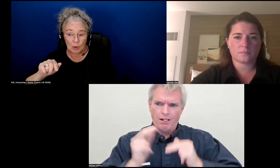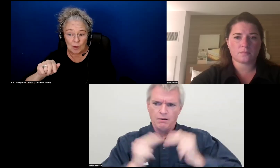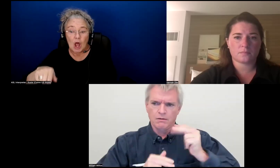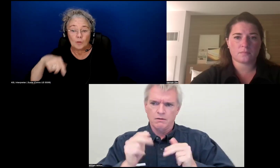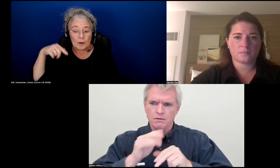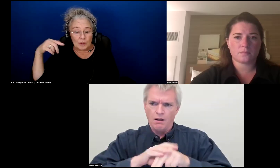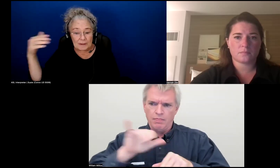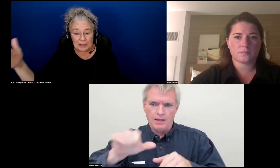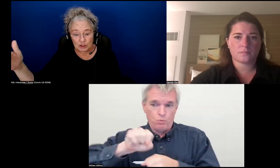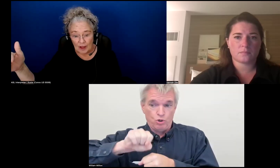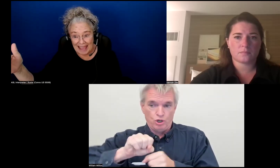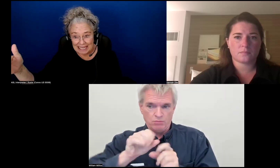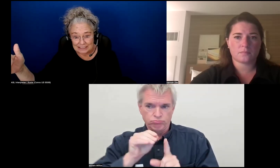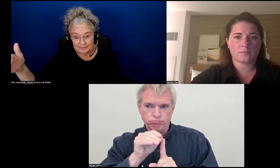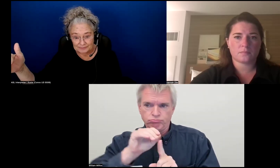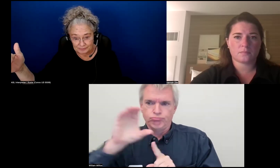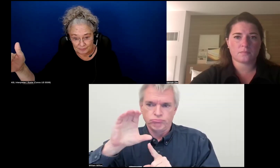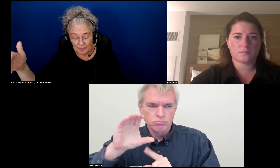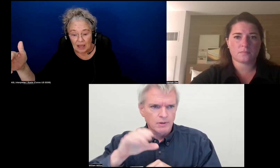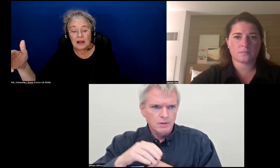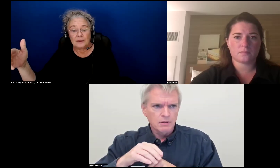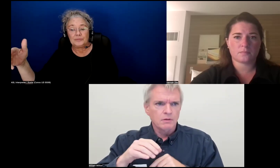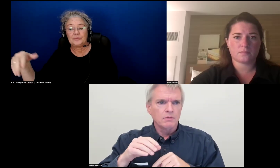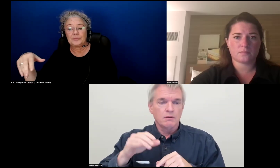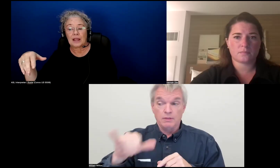no, we want to build on that.